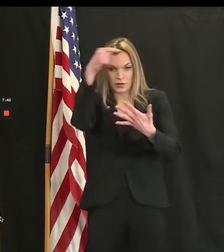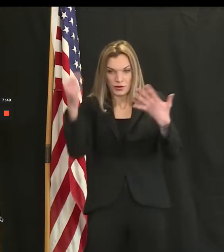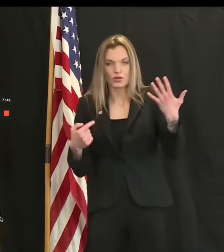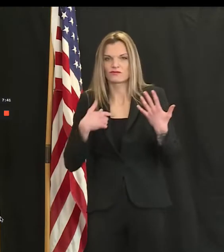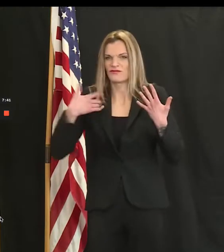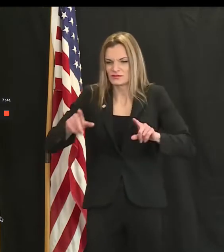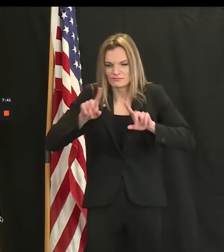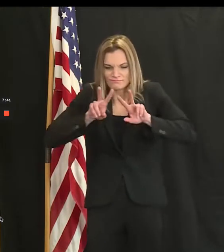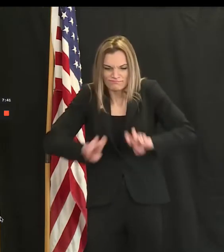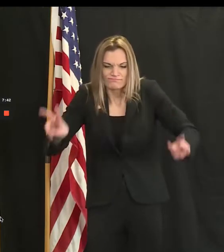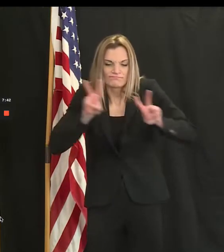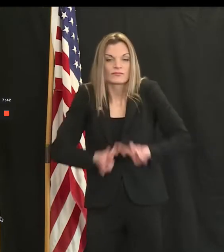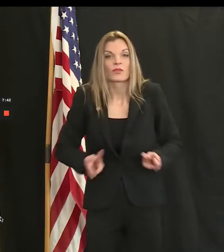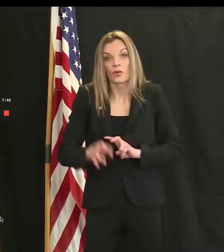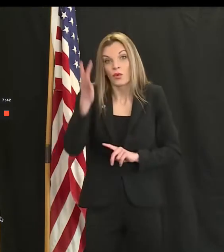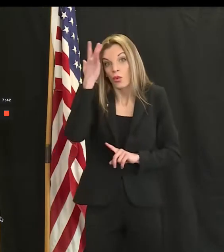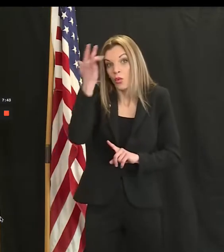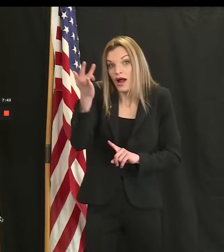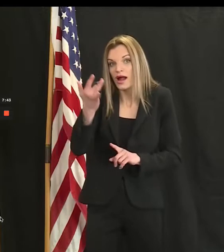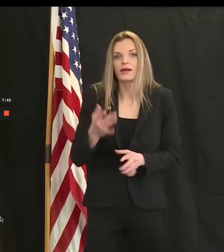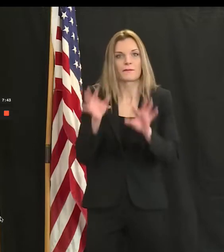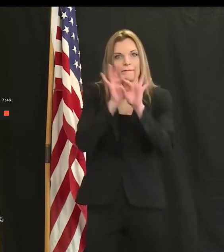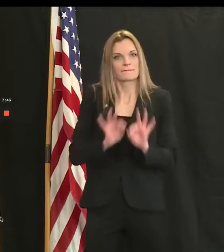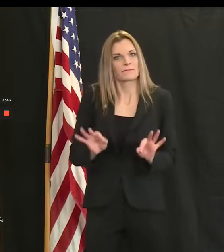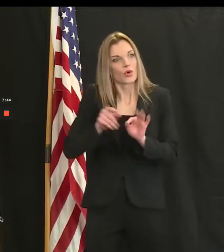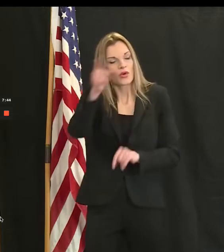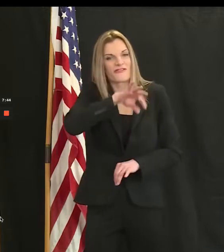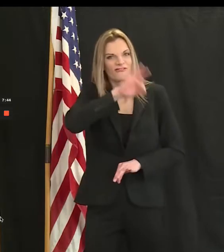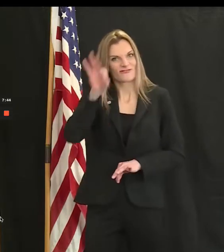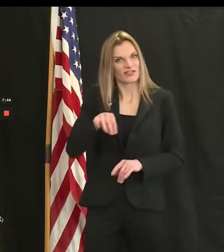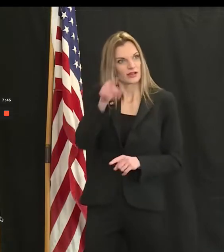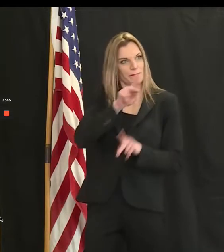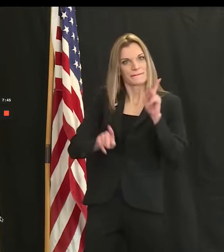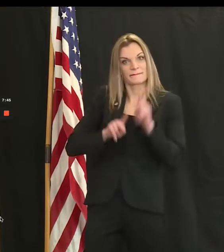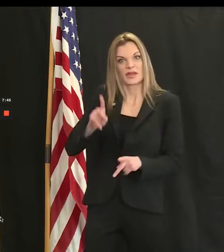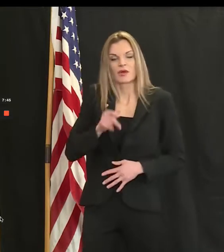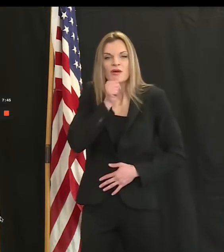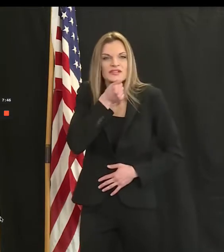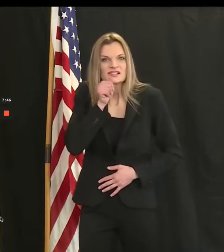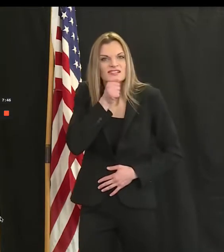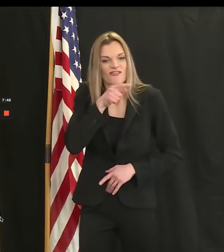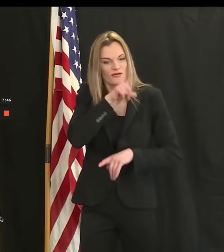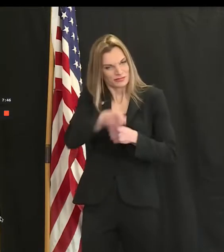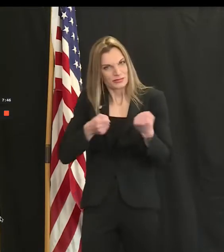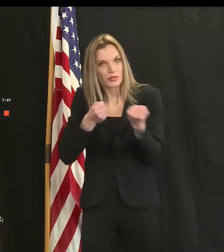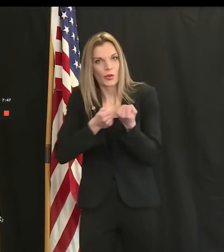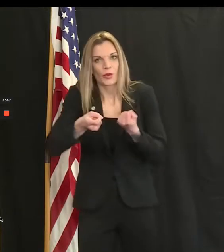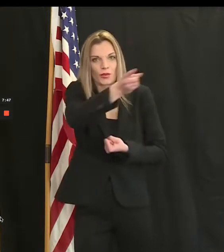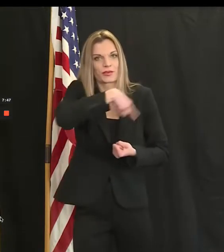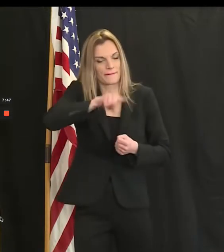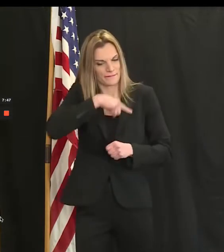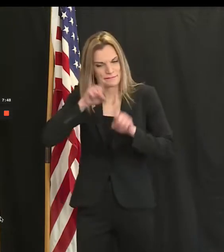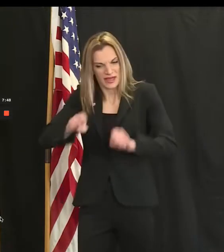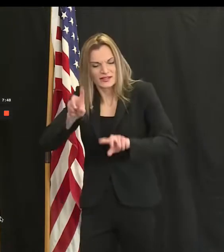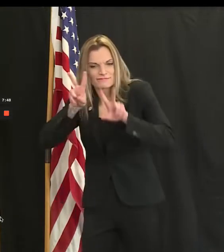the citizens of Flint a full investigation that they deserved. One of these resources included enlisting a group